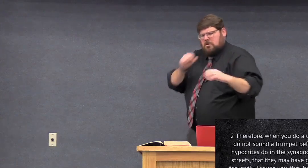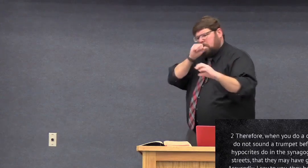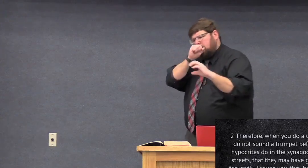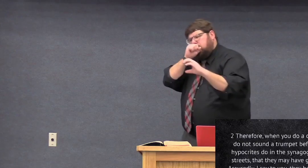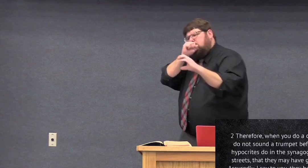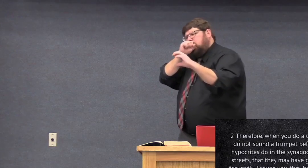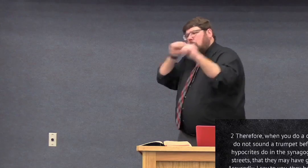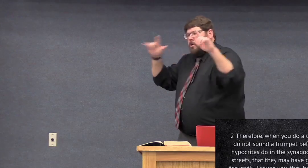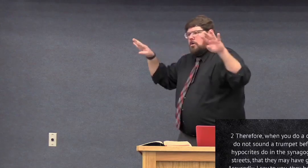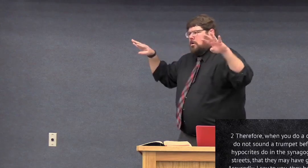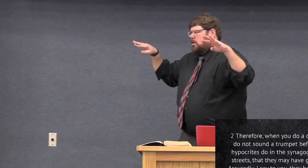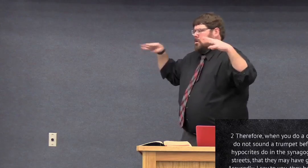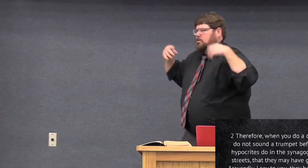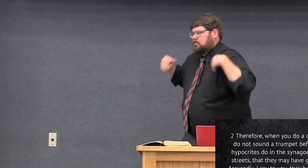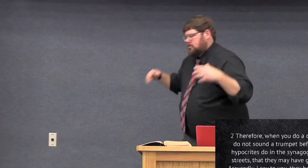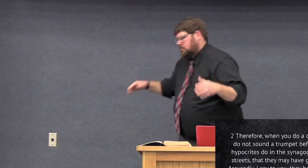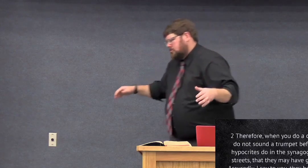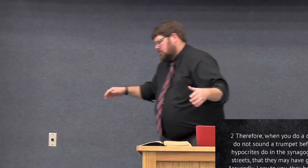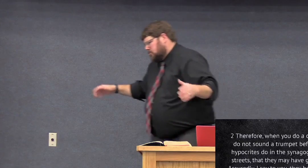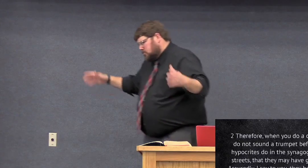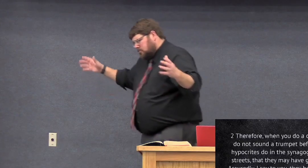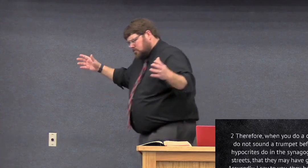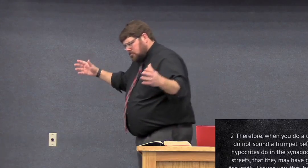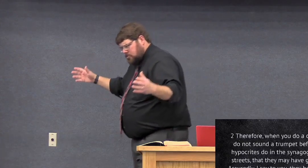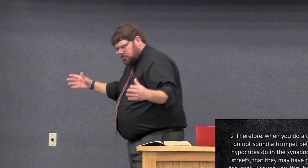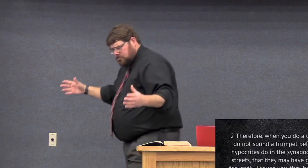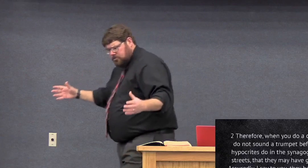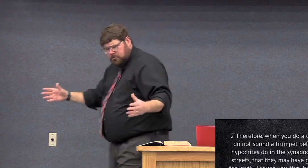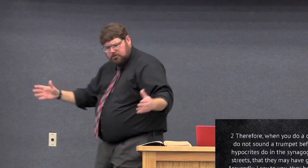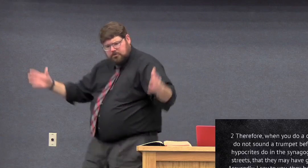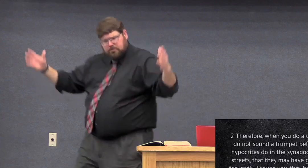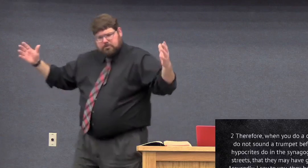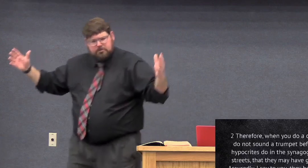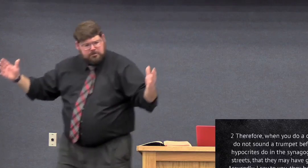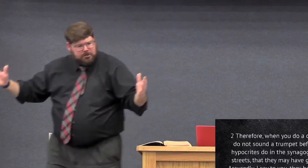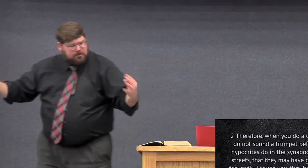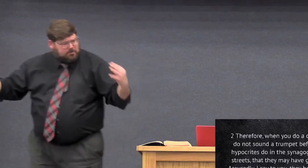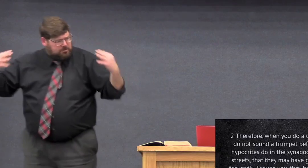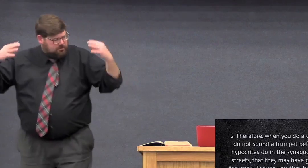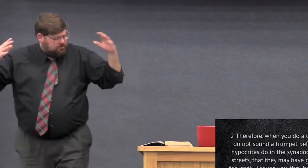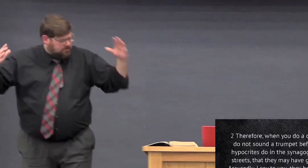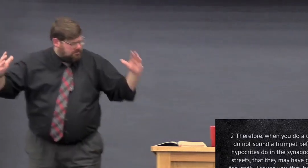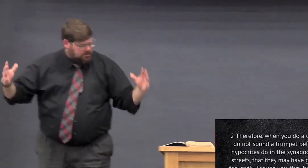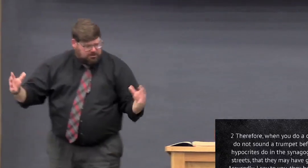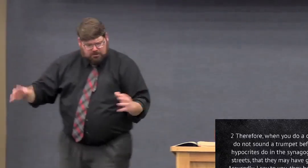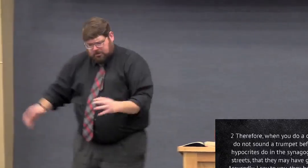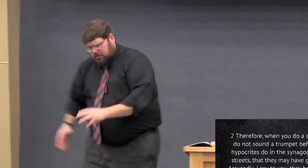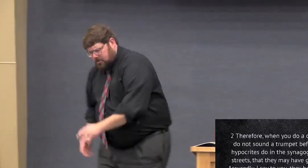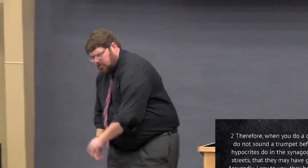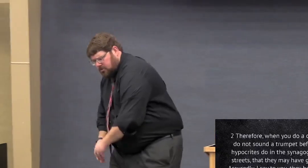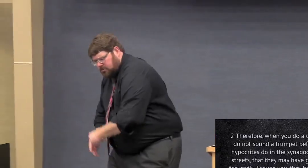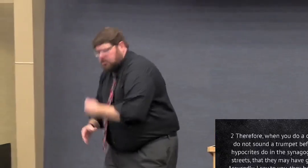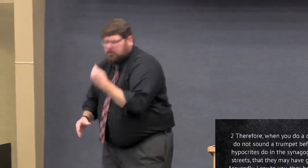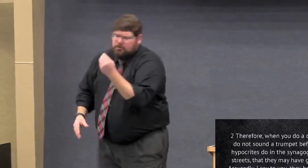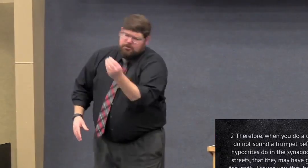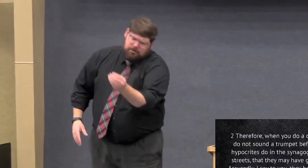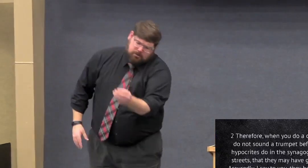their phylacteries and etc., and they would have a horn pronounce their approaching as